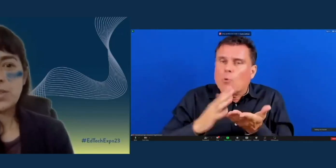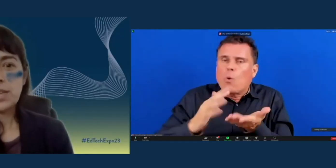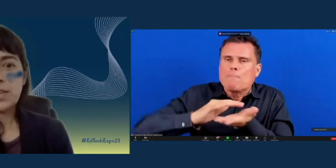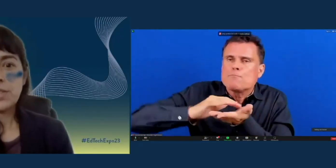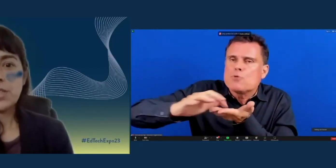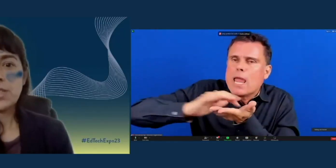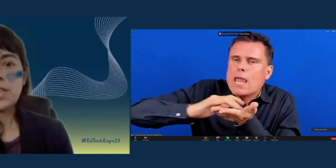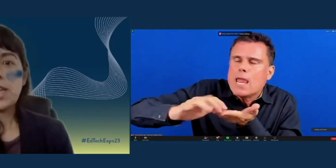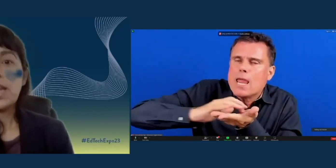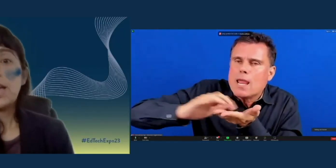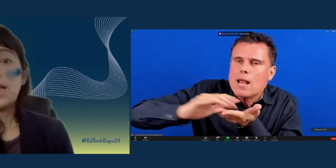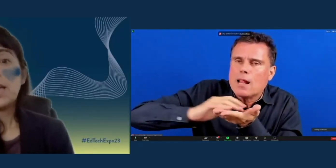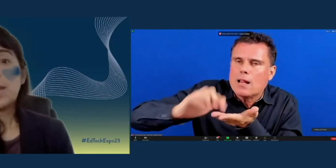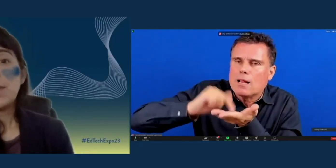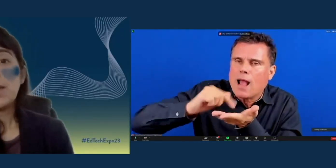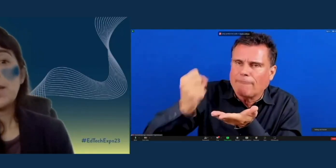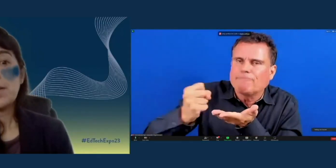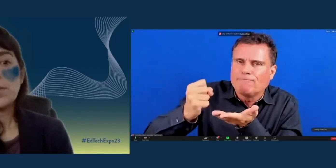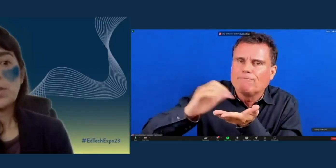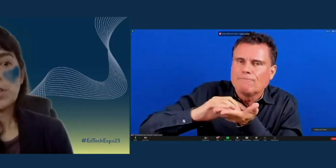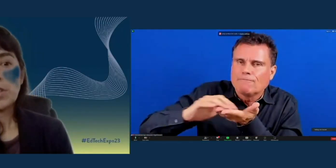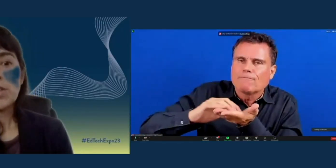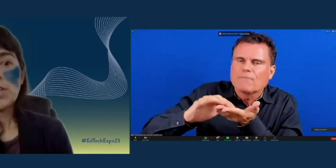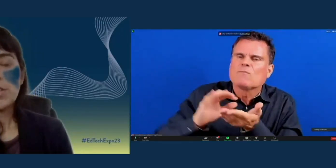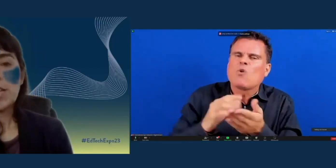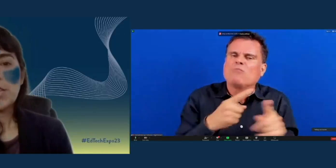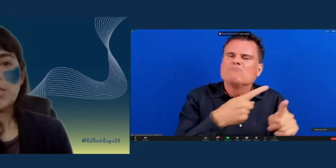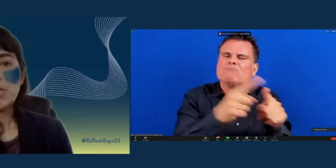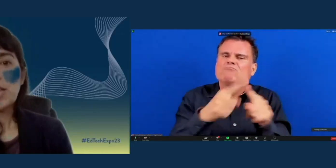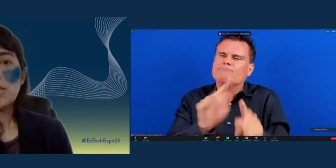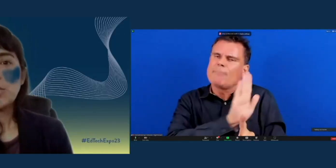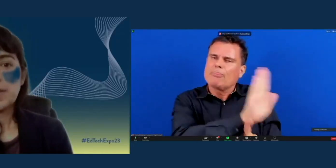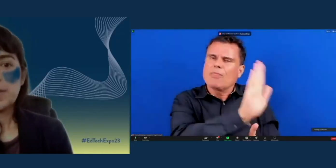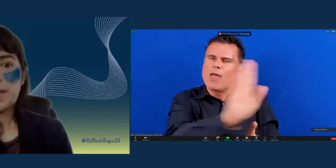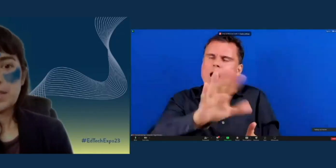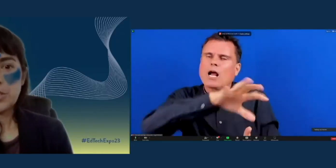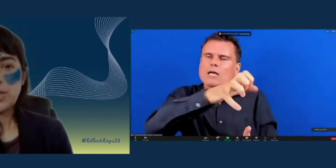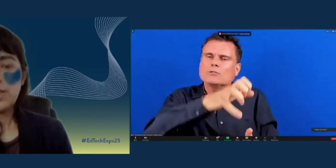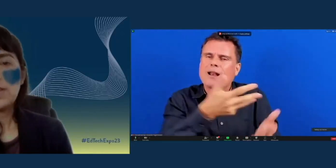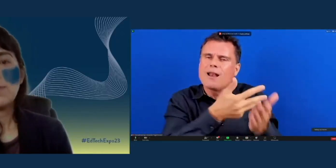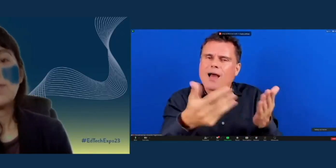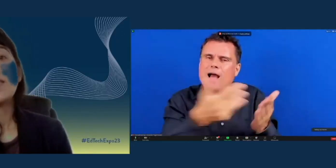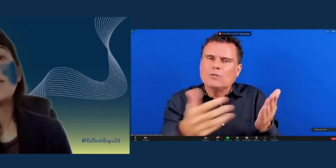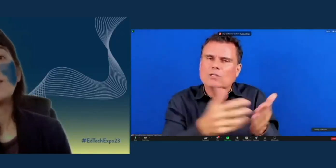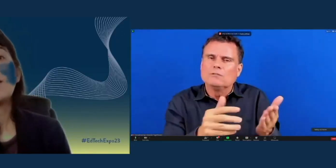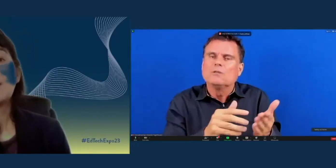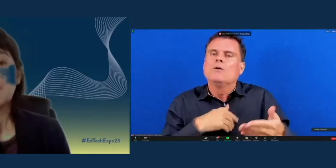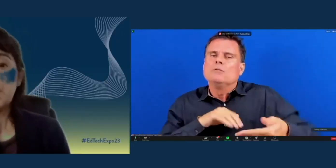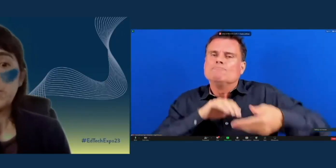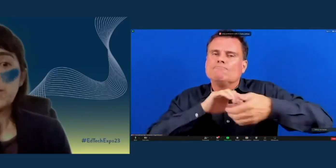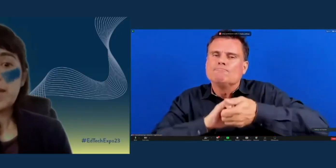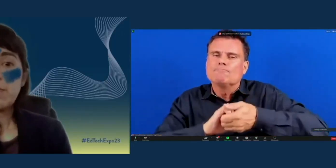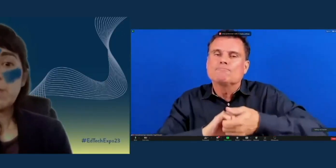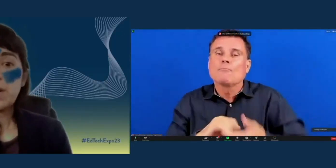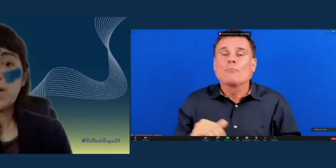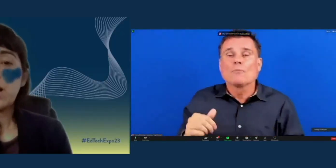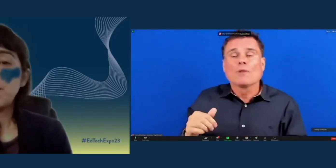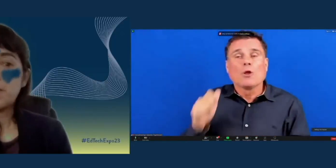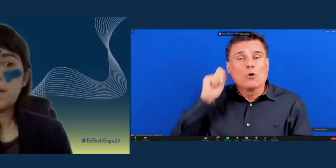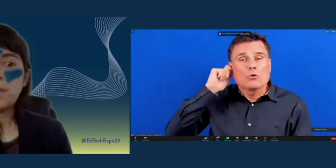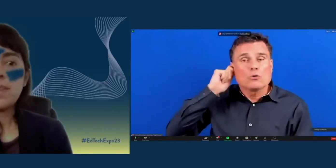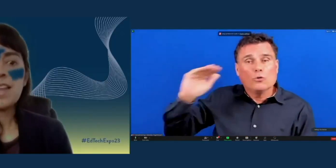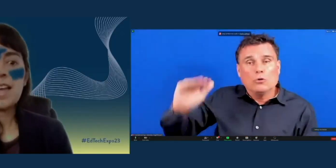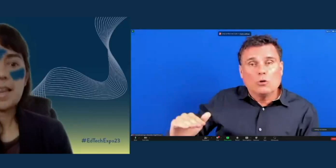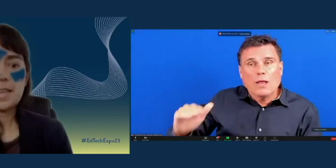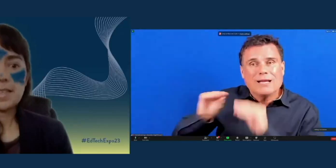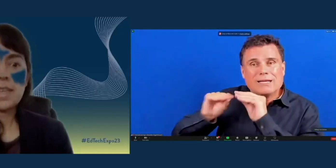underserved languages, and collaborated with the Girls Education Challenge Fund Manager, funded by the UK Foreign